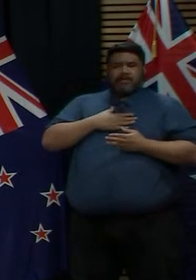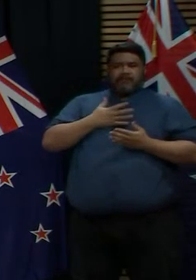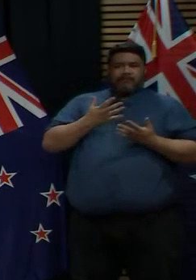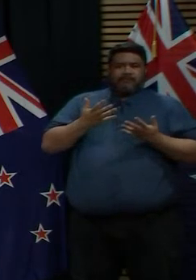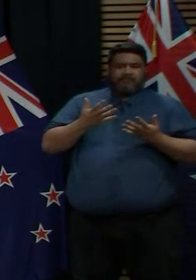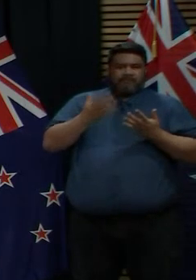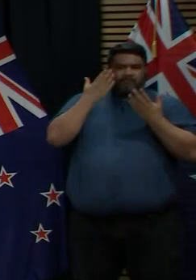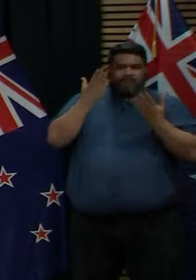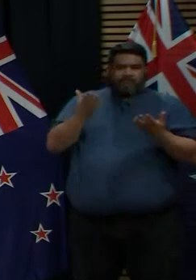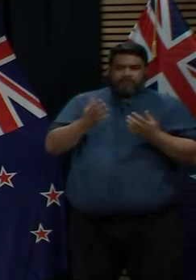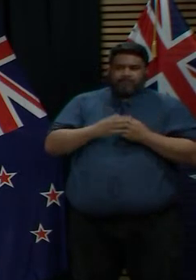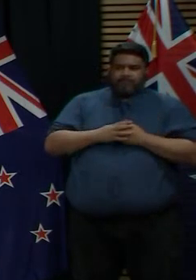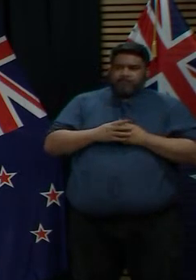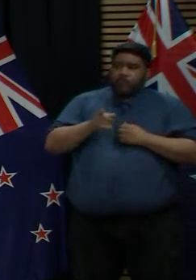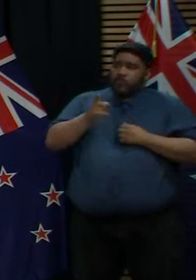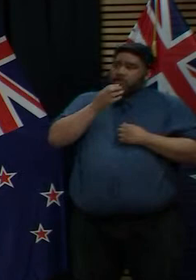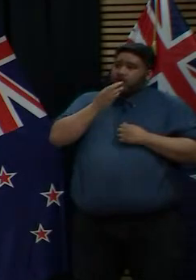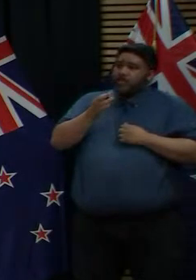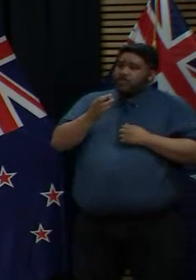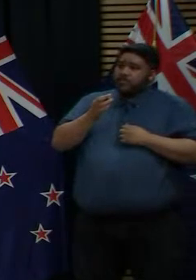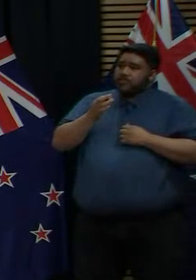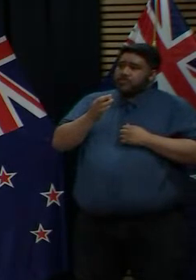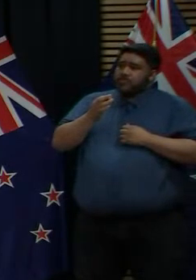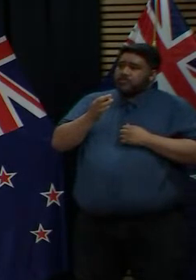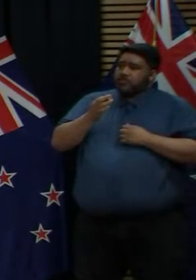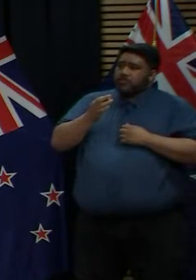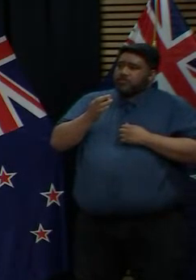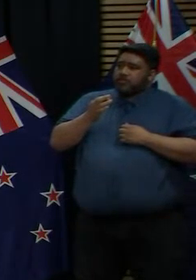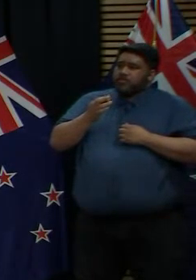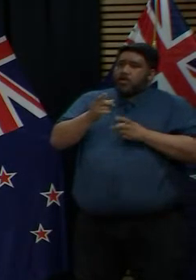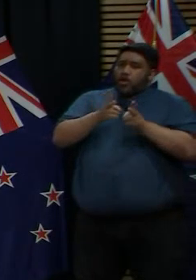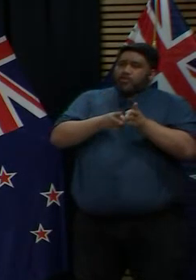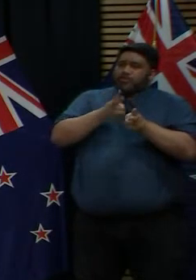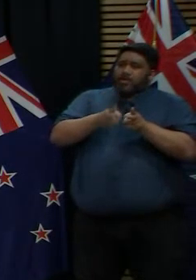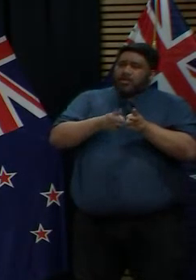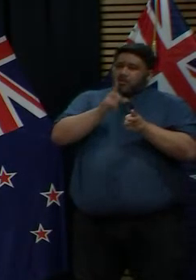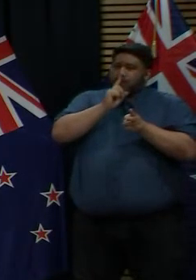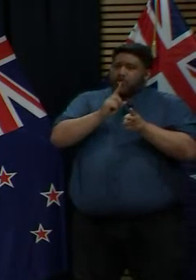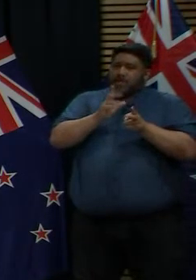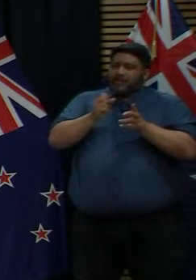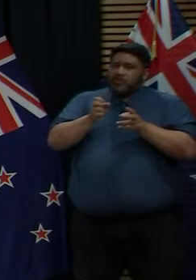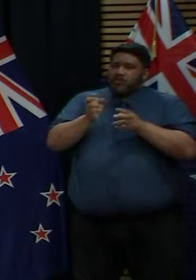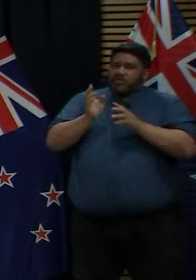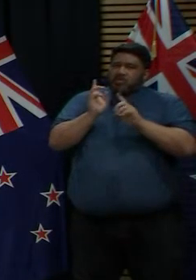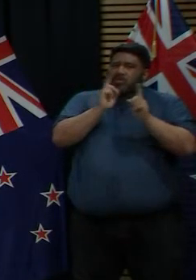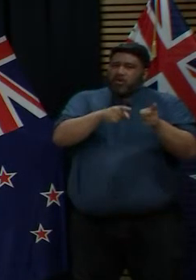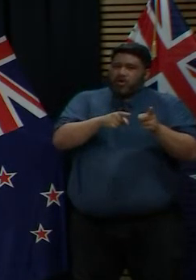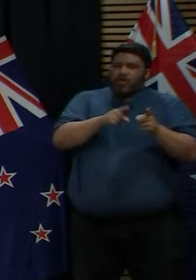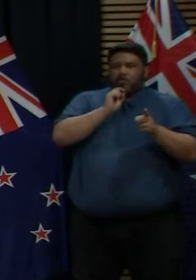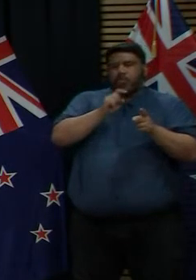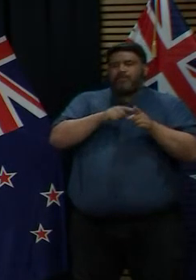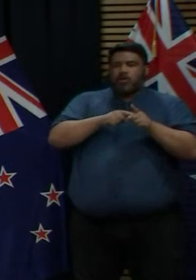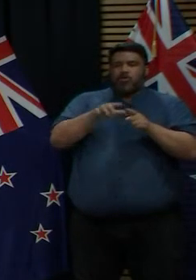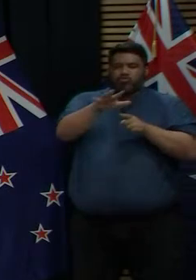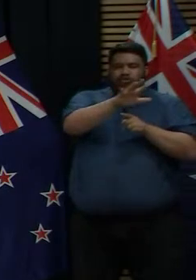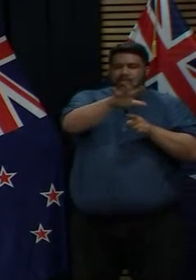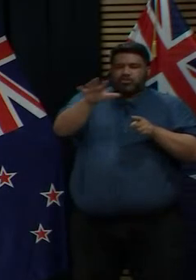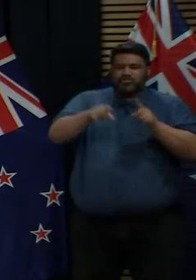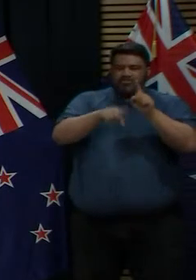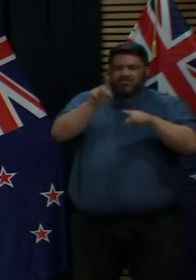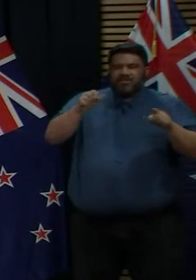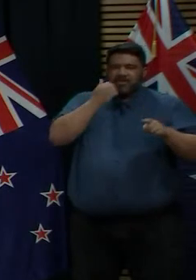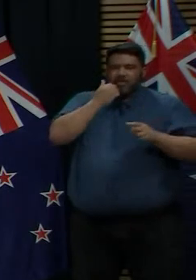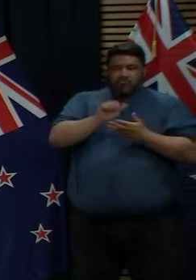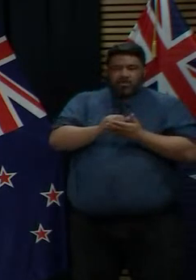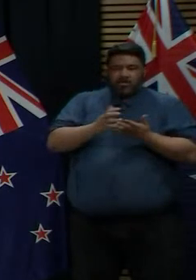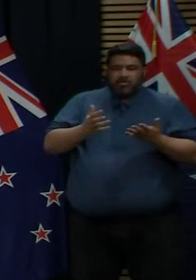comments. The hospitalisation, so I mean, obviously there'd be regional disparities depending on outbreak. Well, here's the